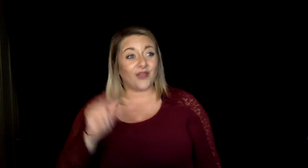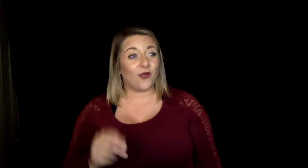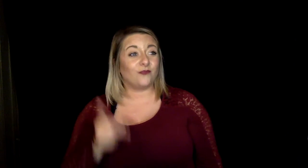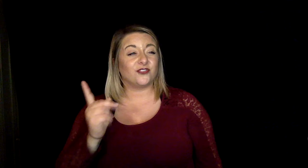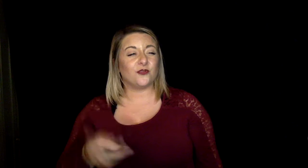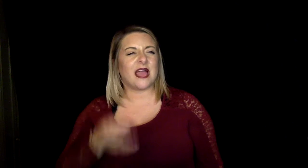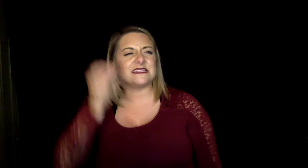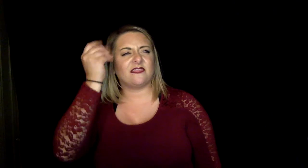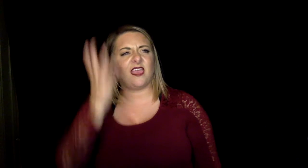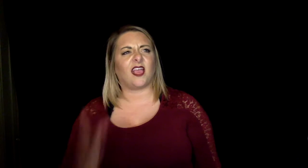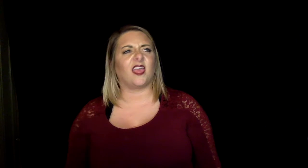No, you had to think.